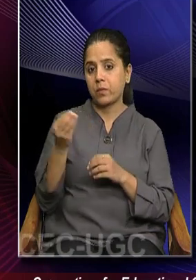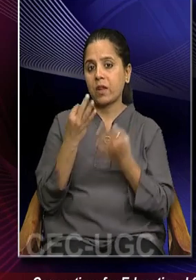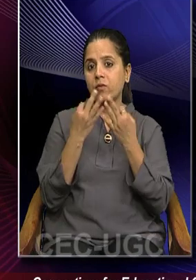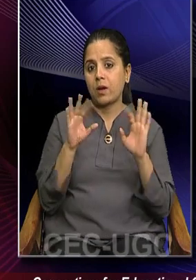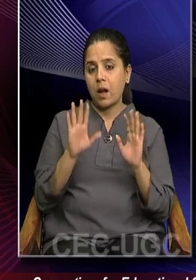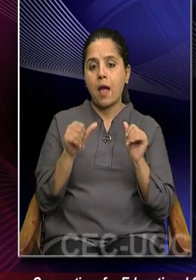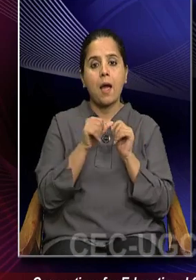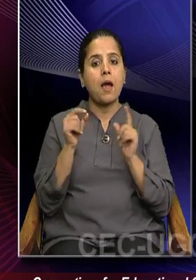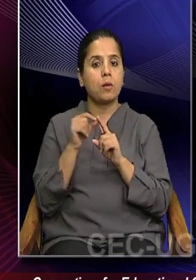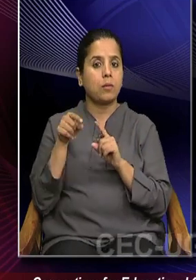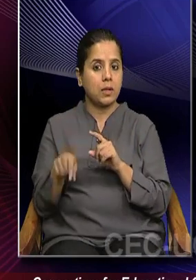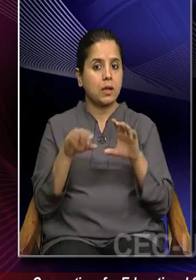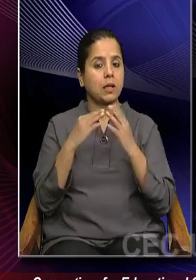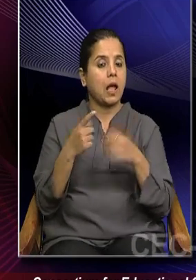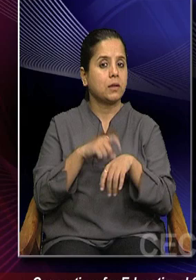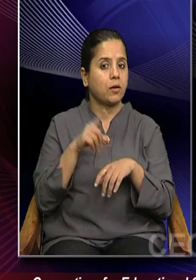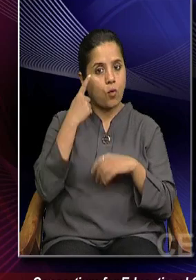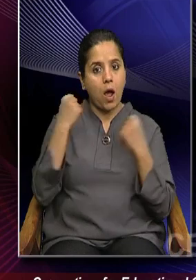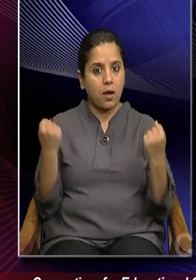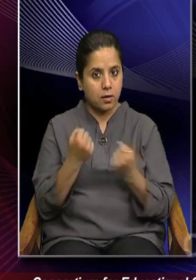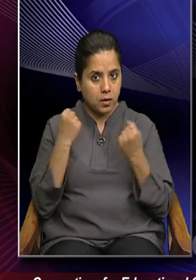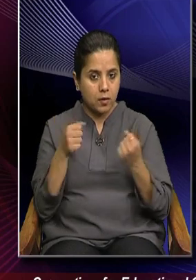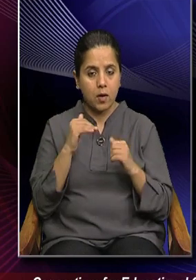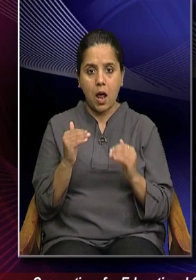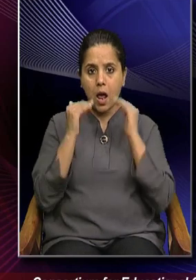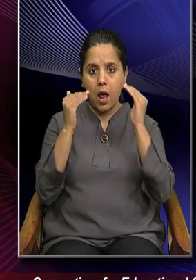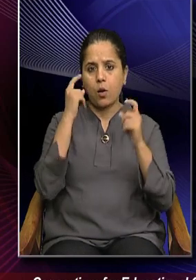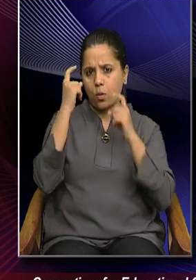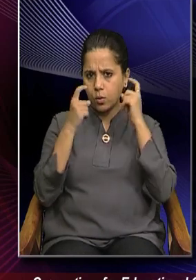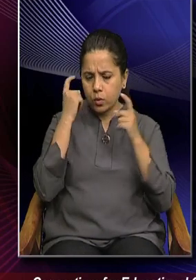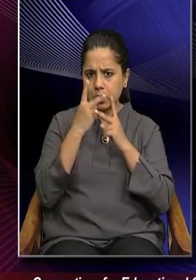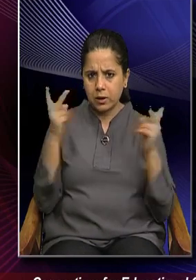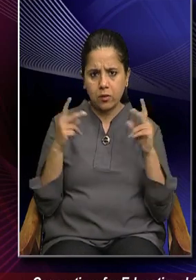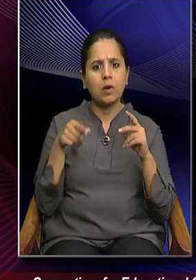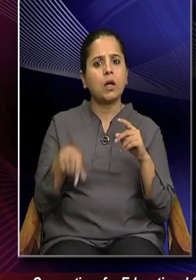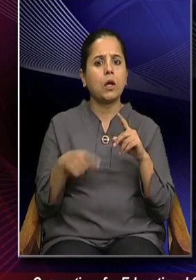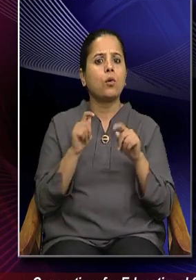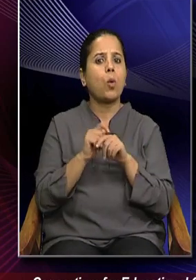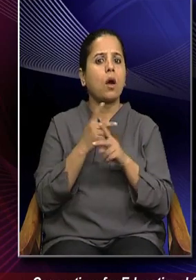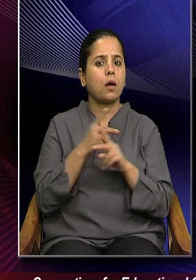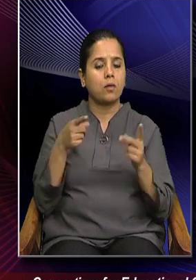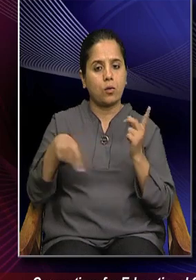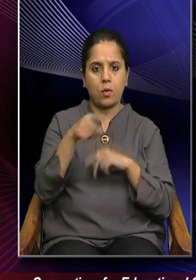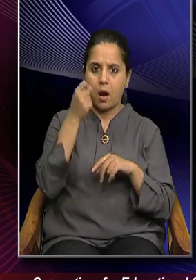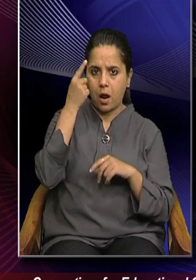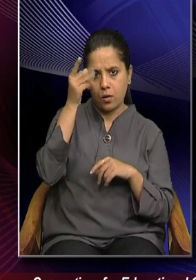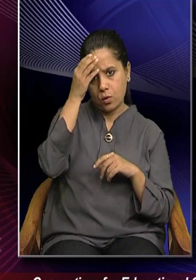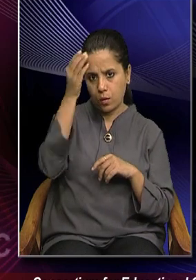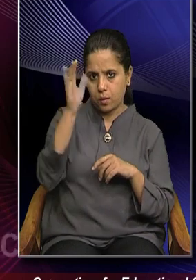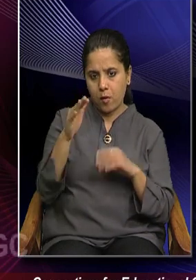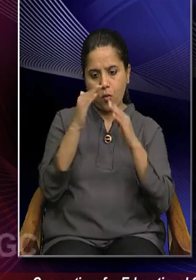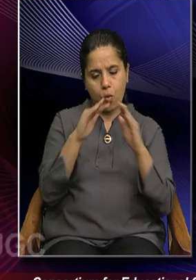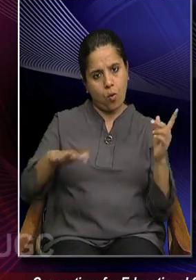up class time for active high order thinking tasks. That is, they understand the concepts at